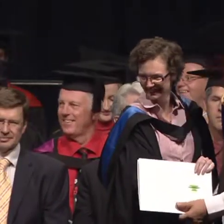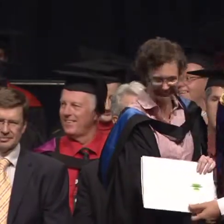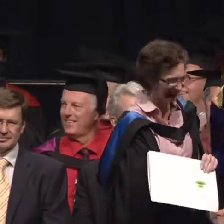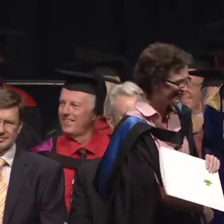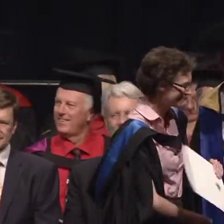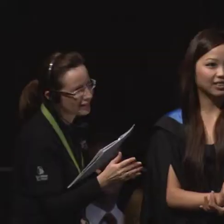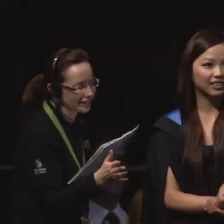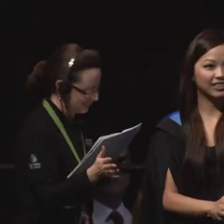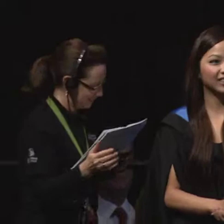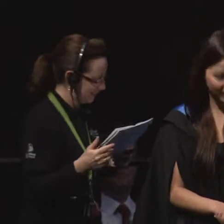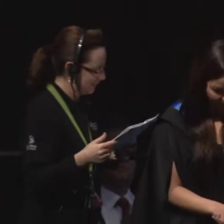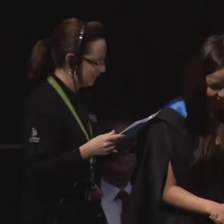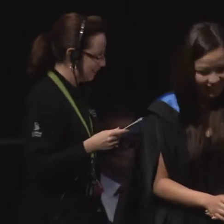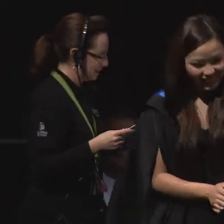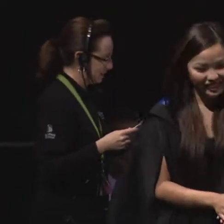Kylie Trung.